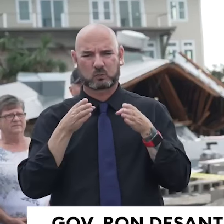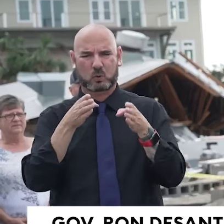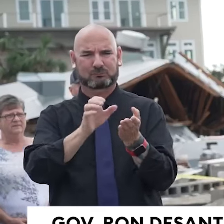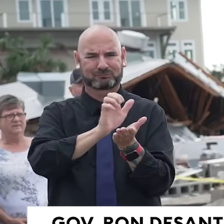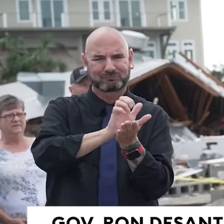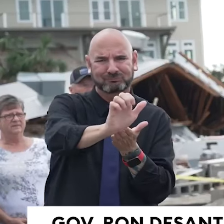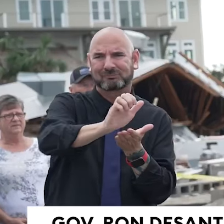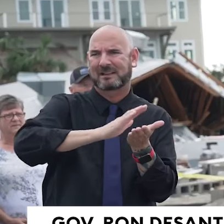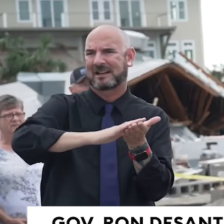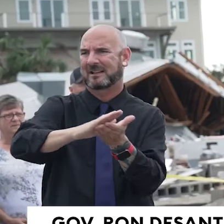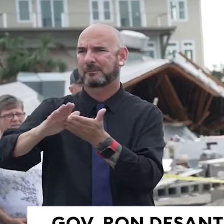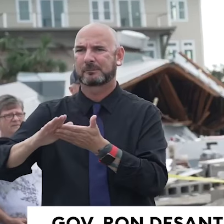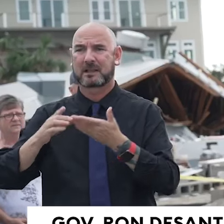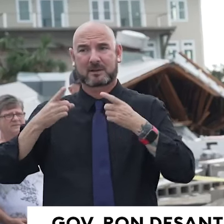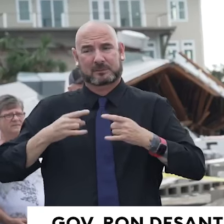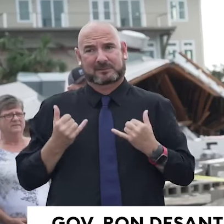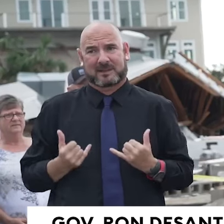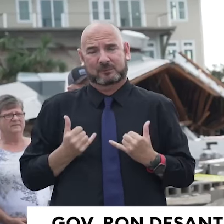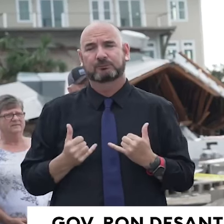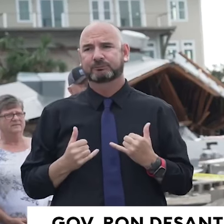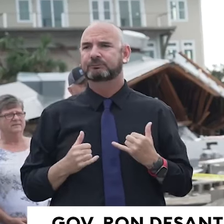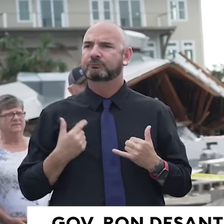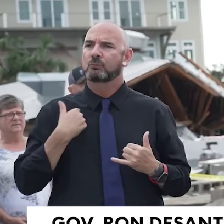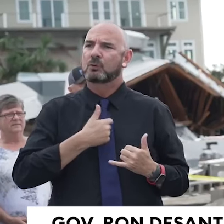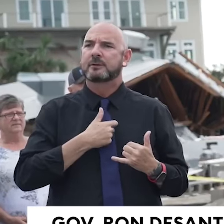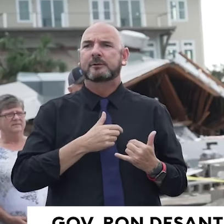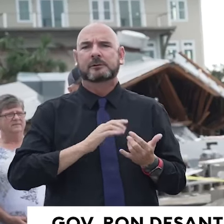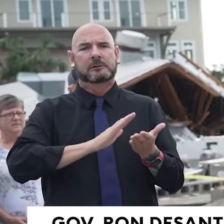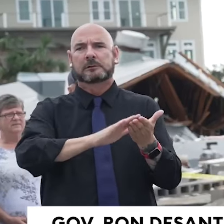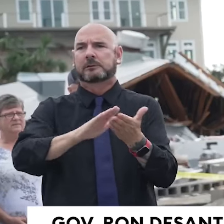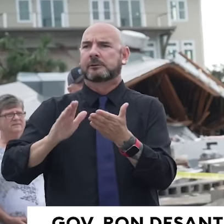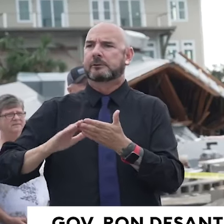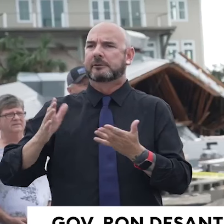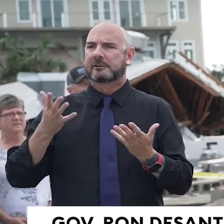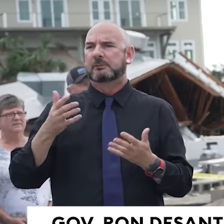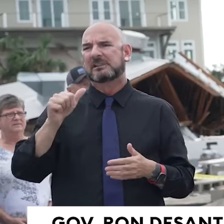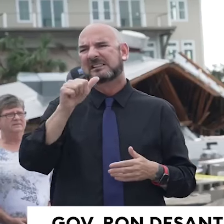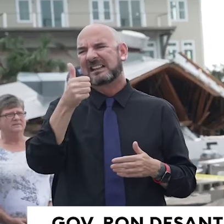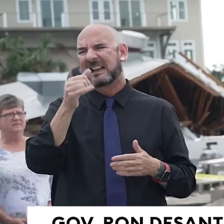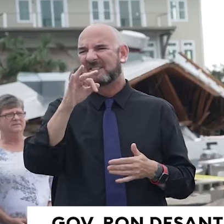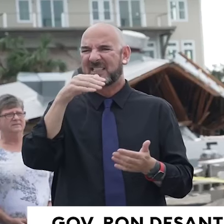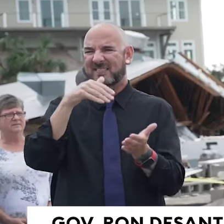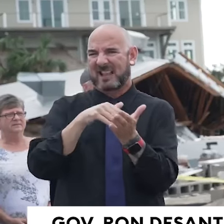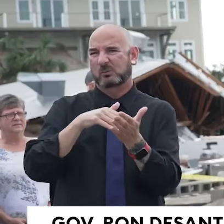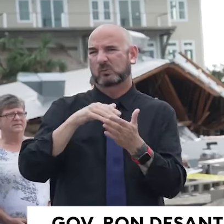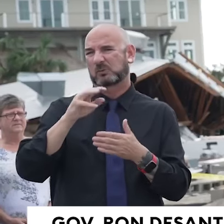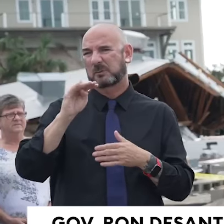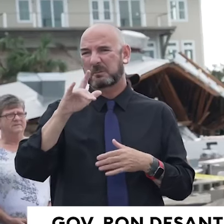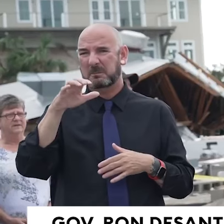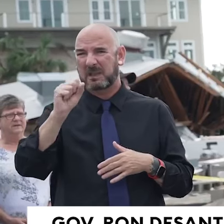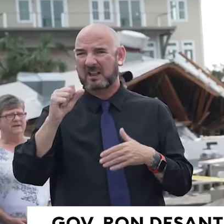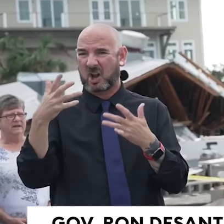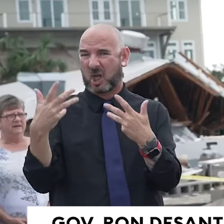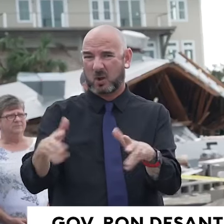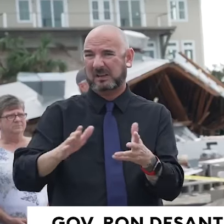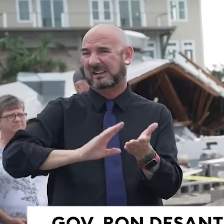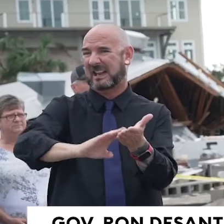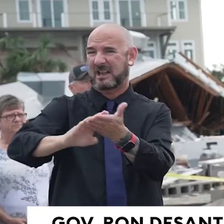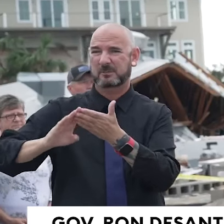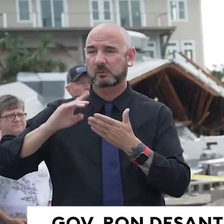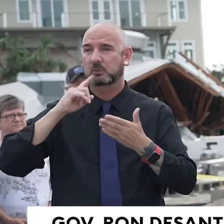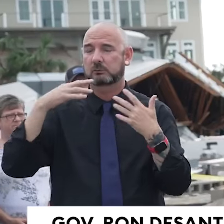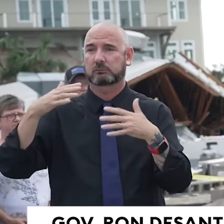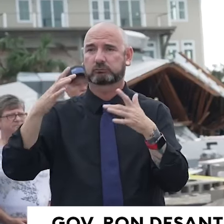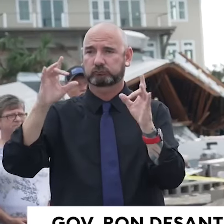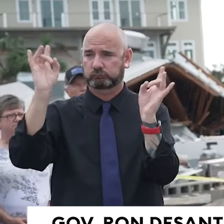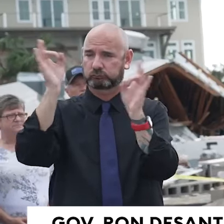of now, we've done, tens of thousands of miles have been cleared. It's really been incredible what they've been able